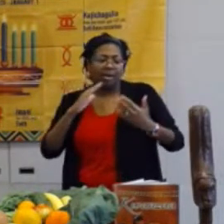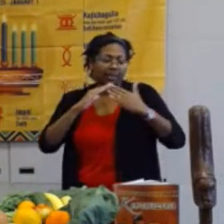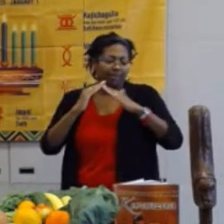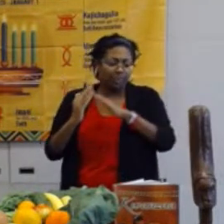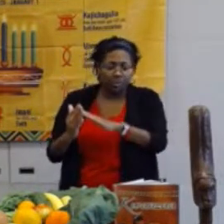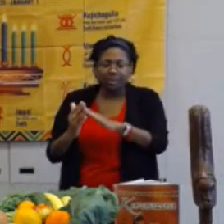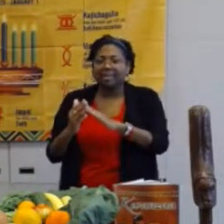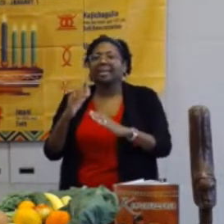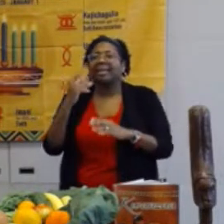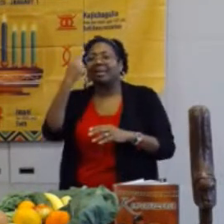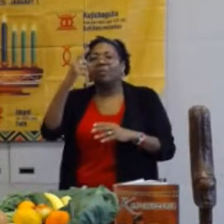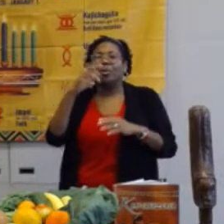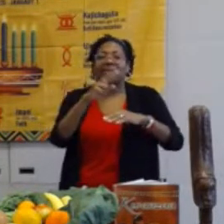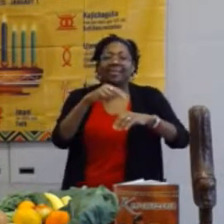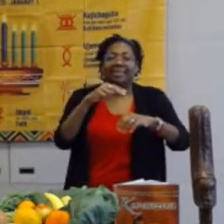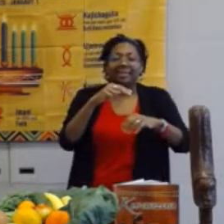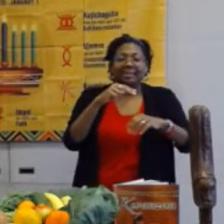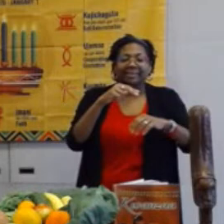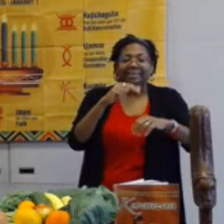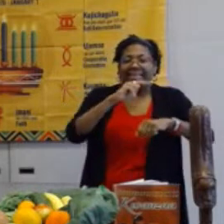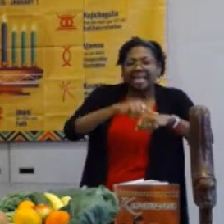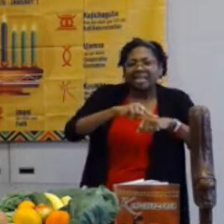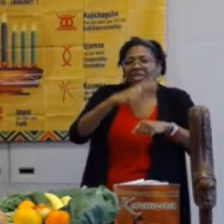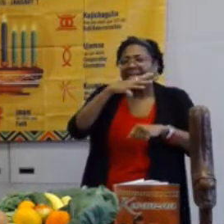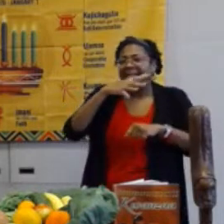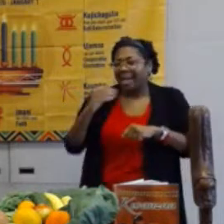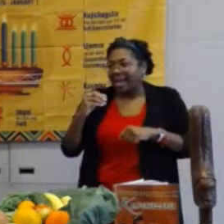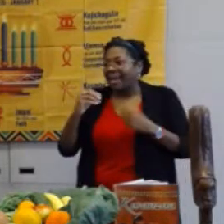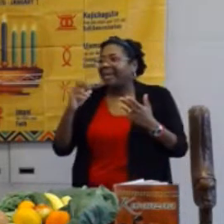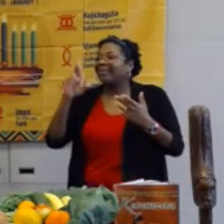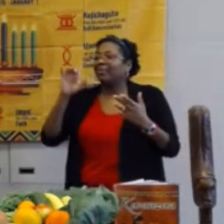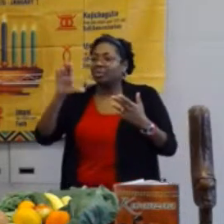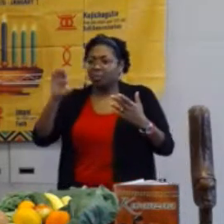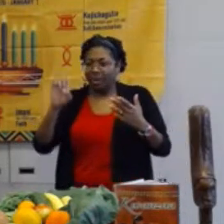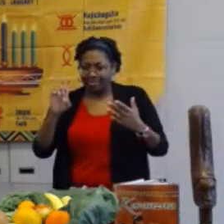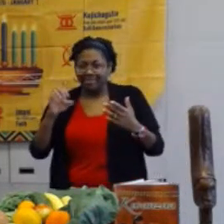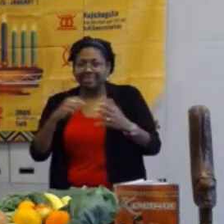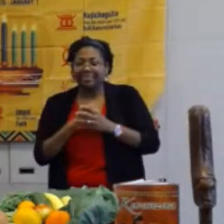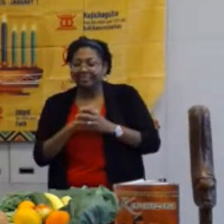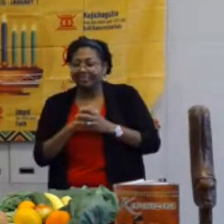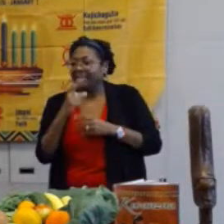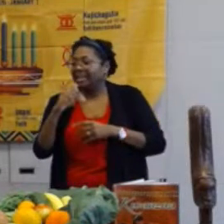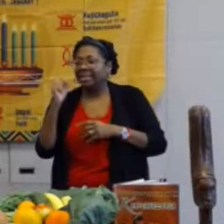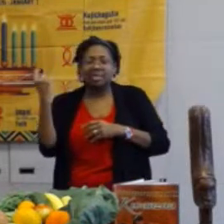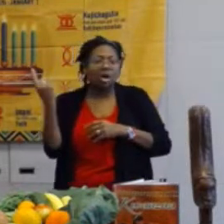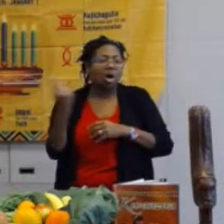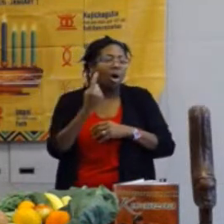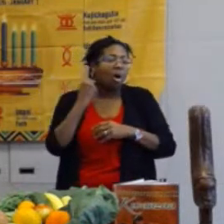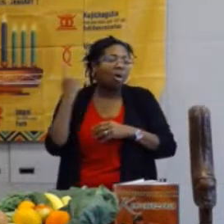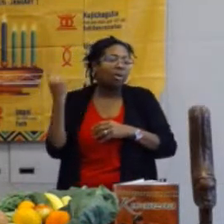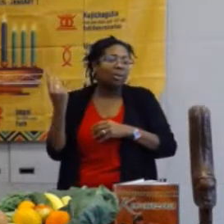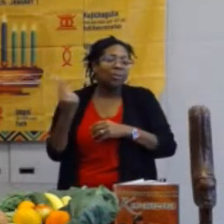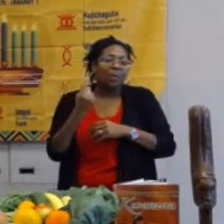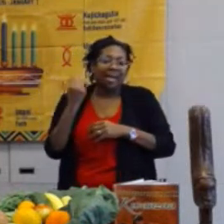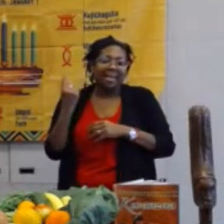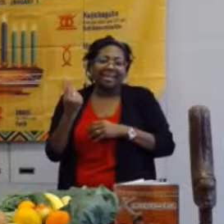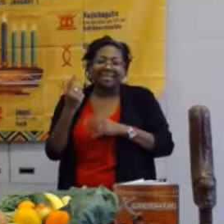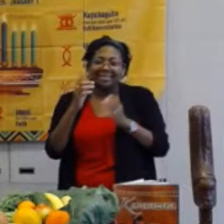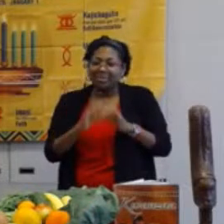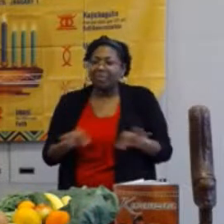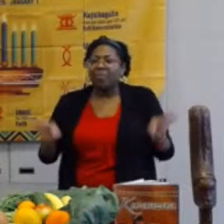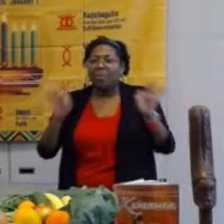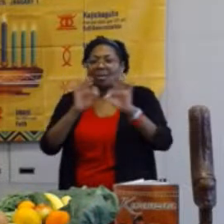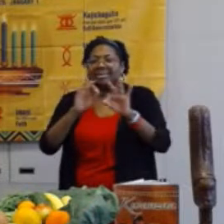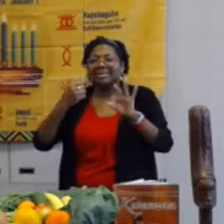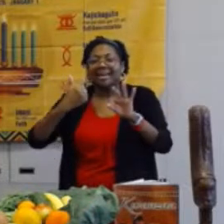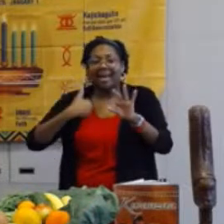in the nation, and the race. So you light the black candle for that day. And it is always an imperative to